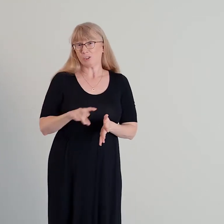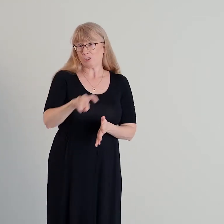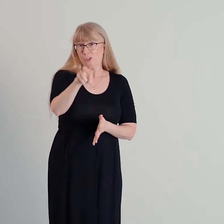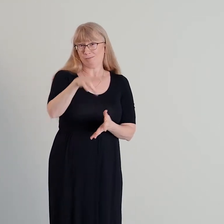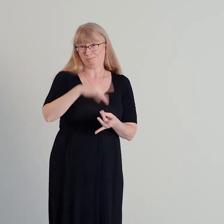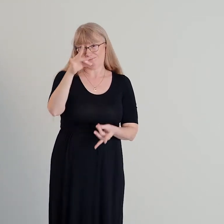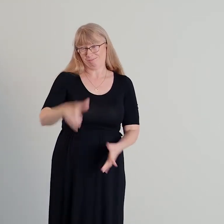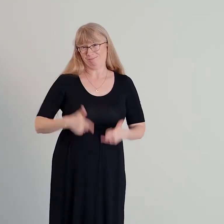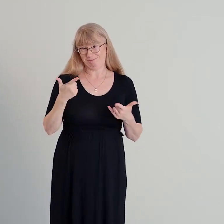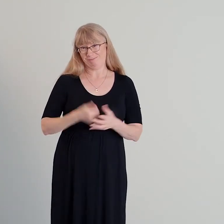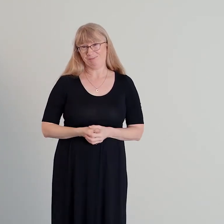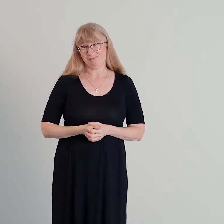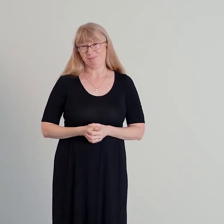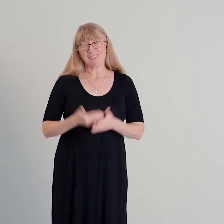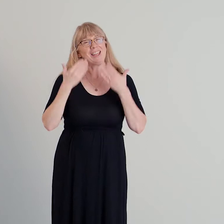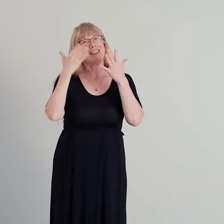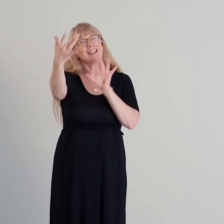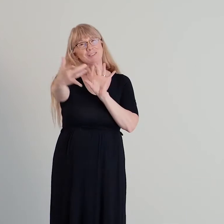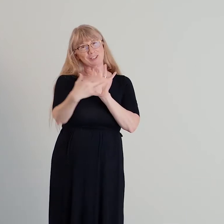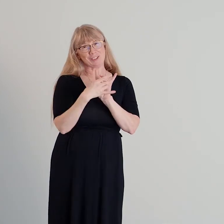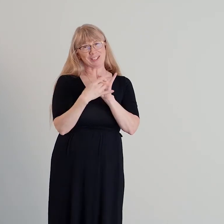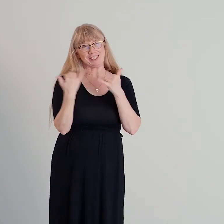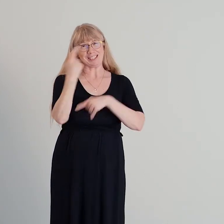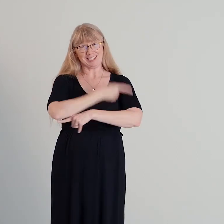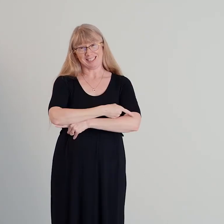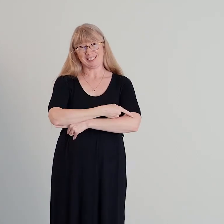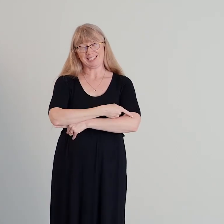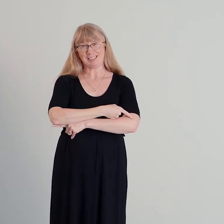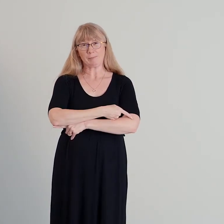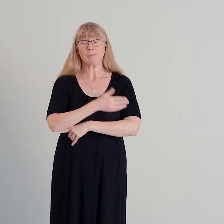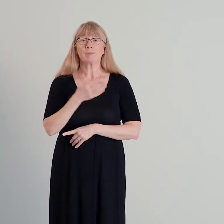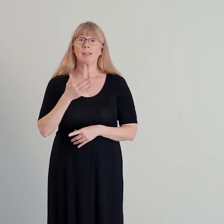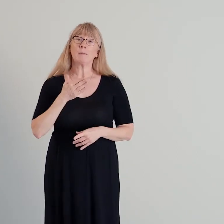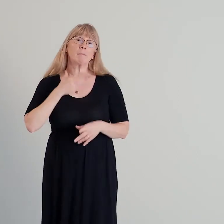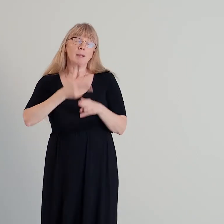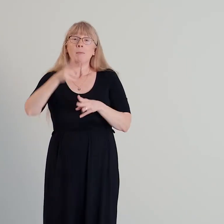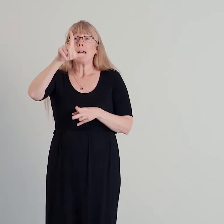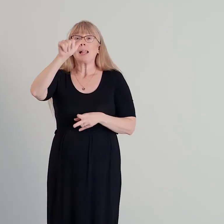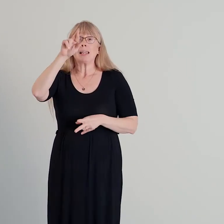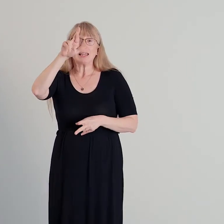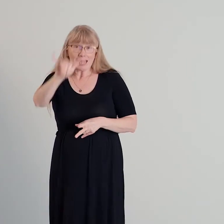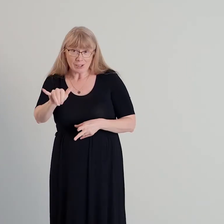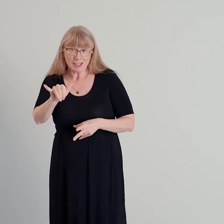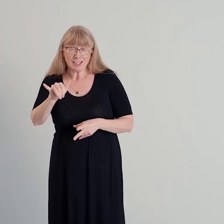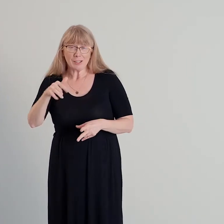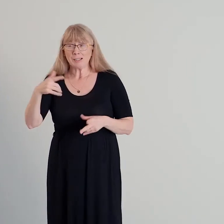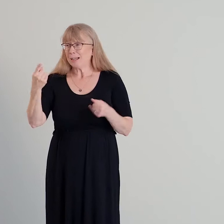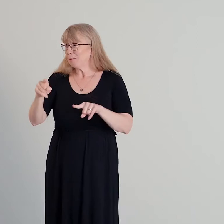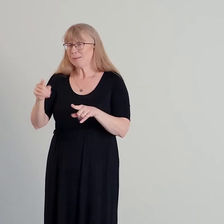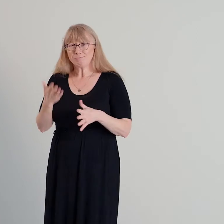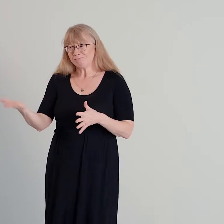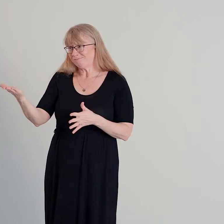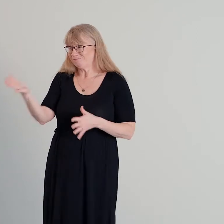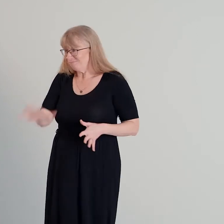journey. Well, thanks for joining me today for this talk. My name's Larry, and I know as we walk through things around